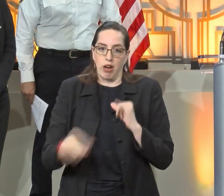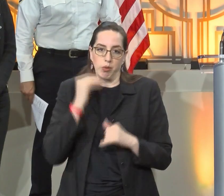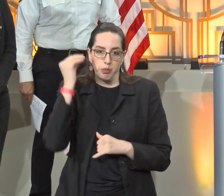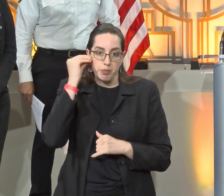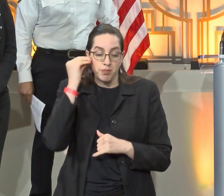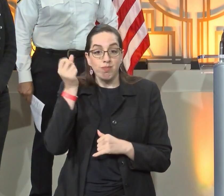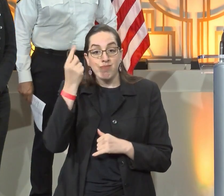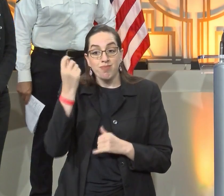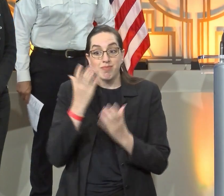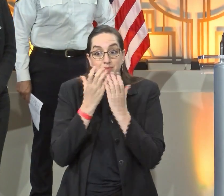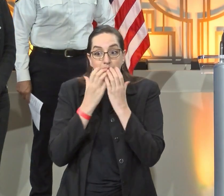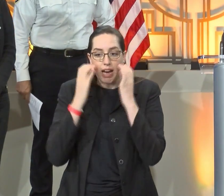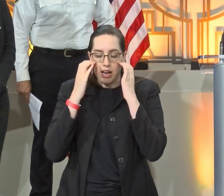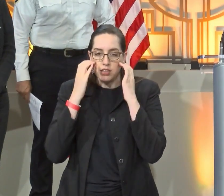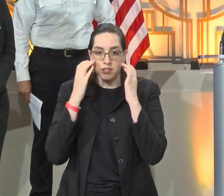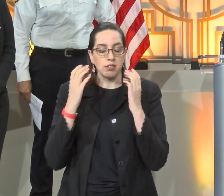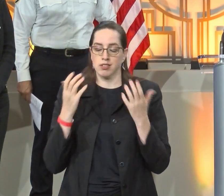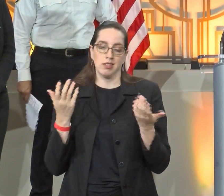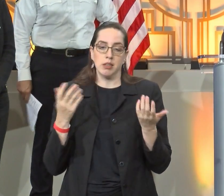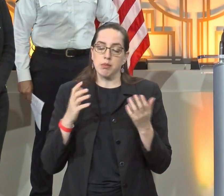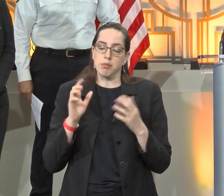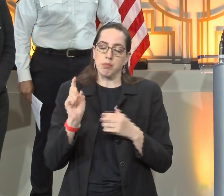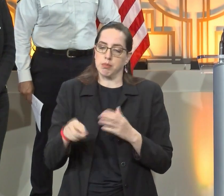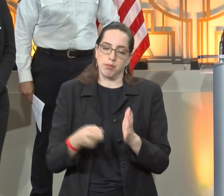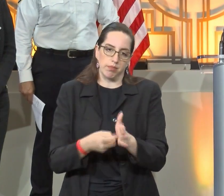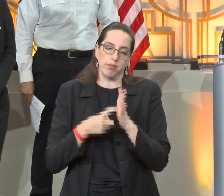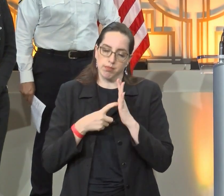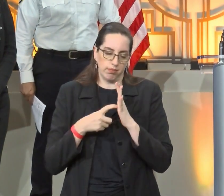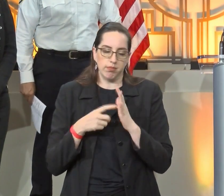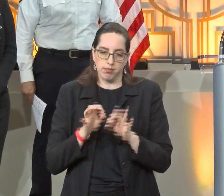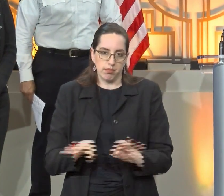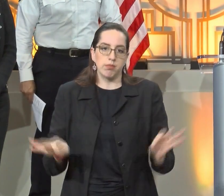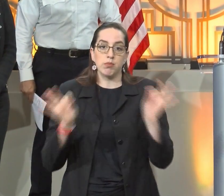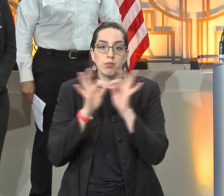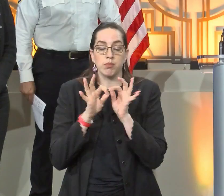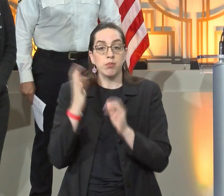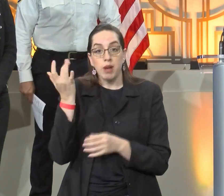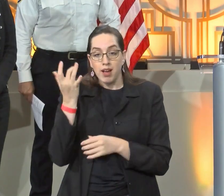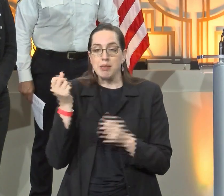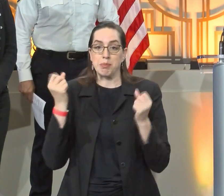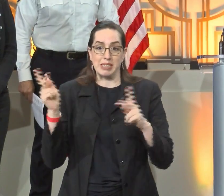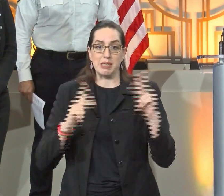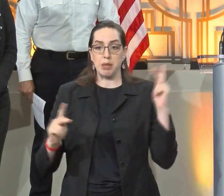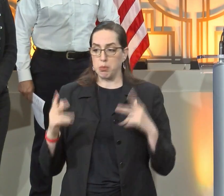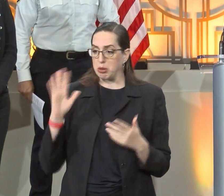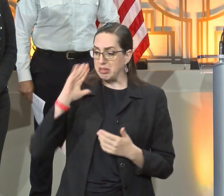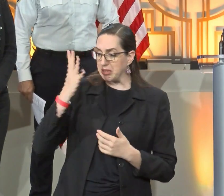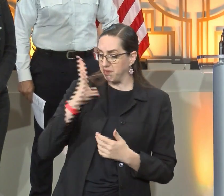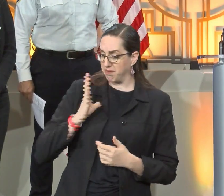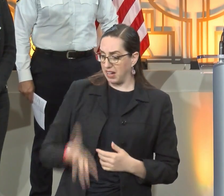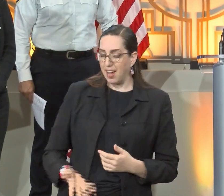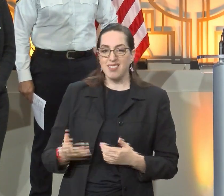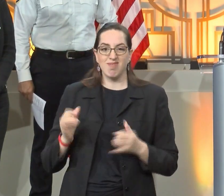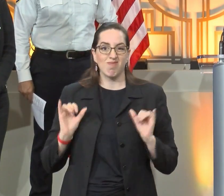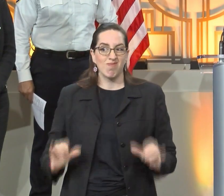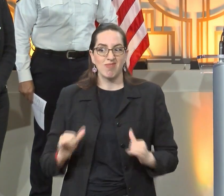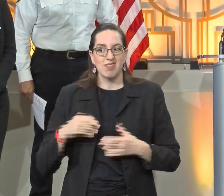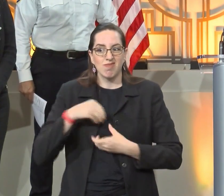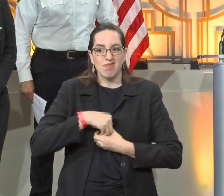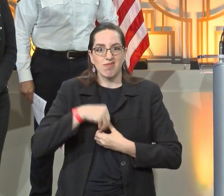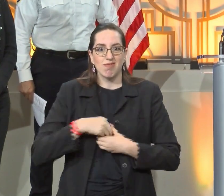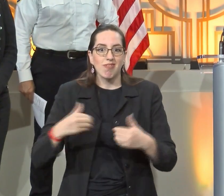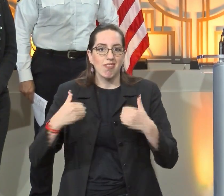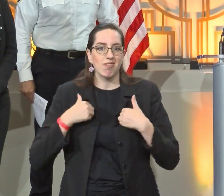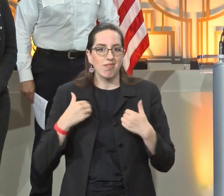who have the virus never show any symptoms, and that is why it is important that everyone wear a mask, so mask